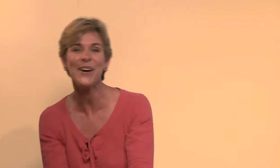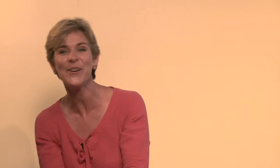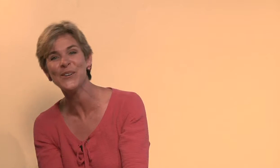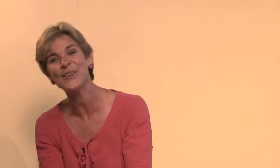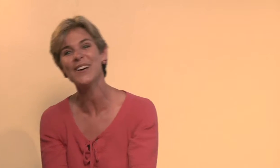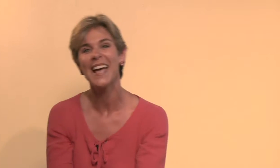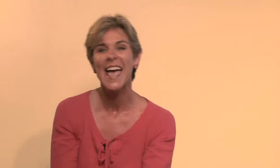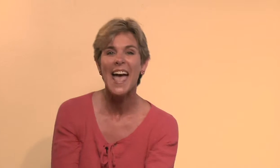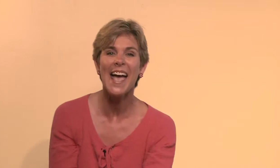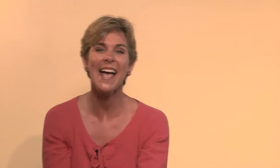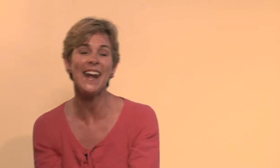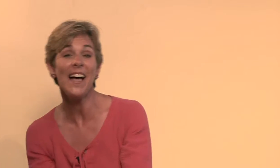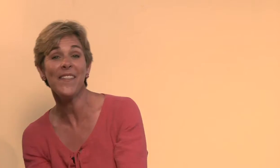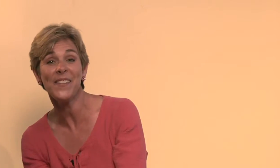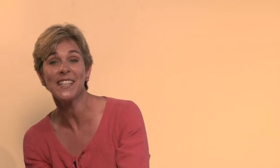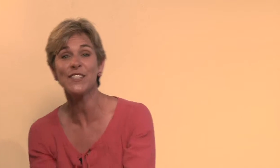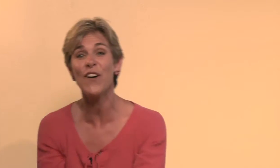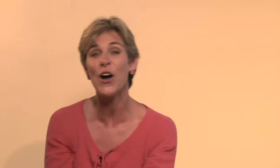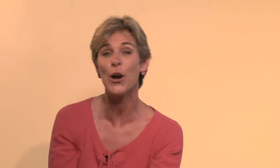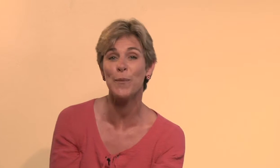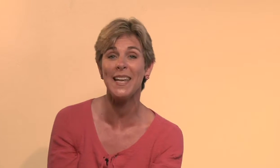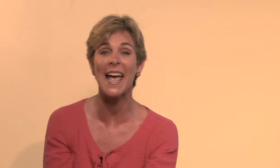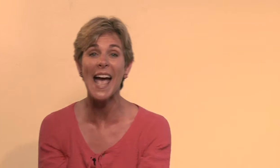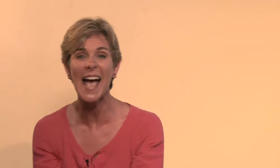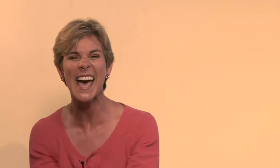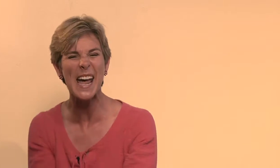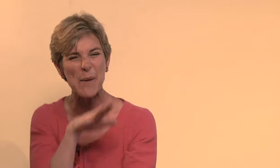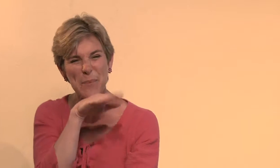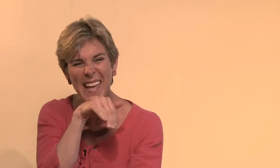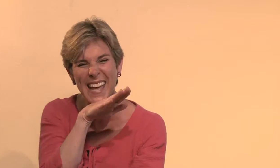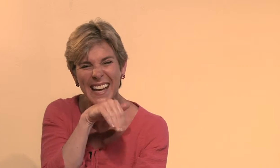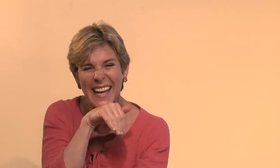E-I-E-I-O. And on this farm he had a pig,